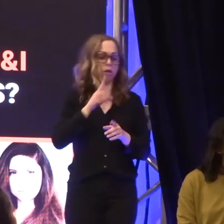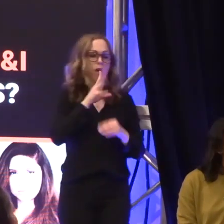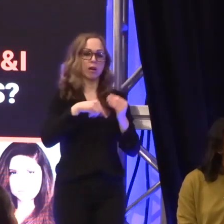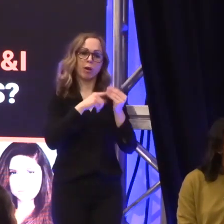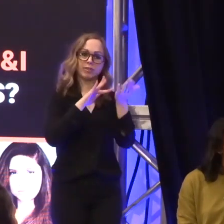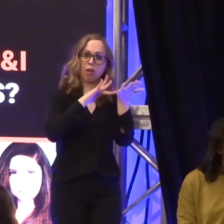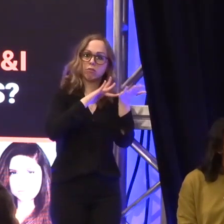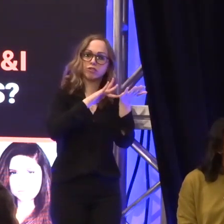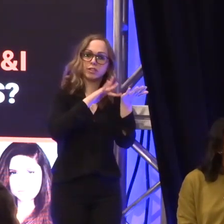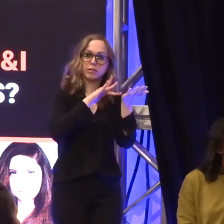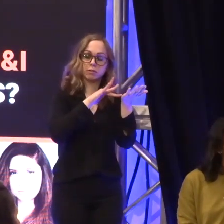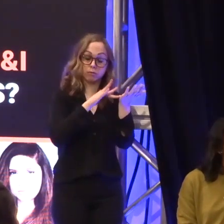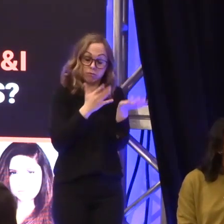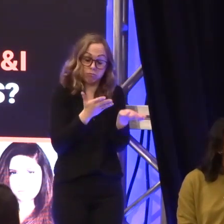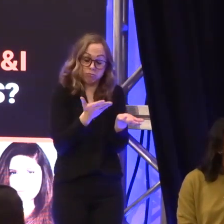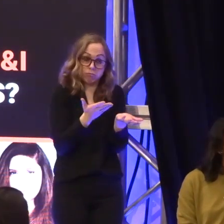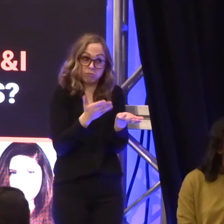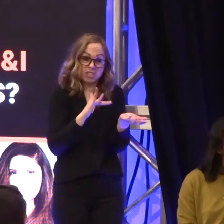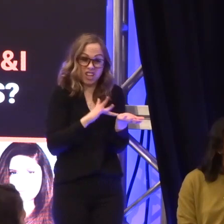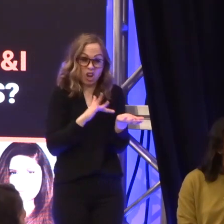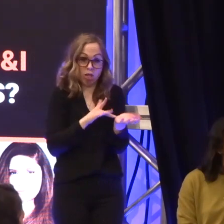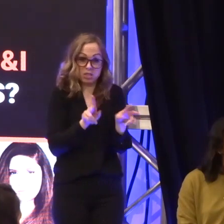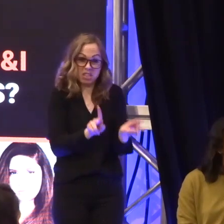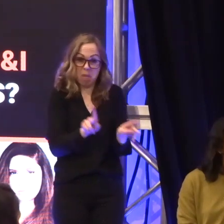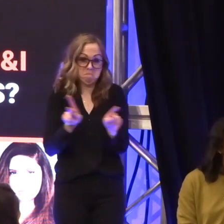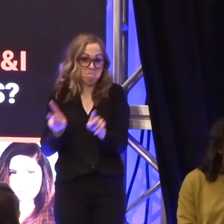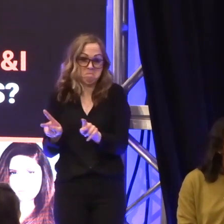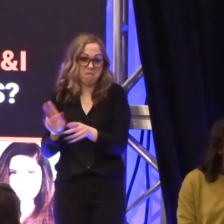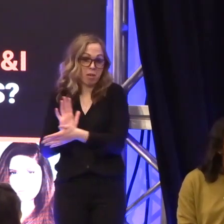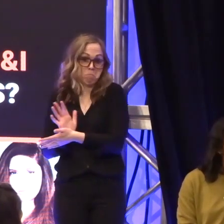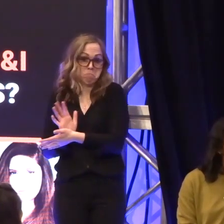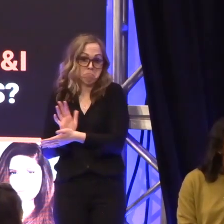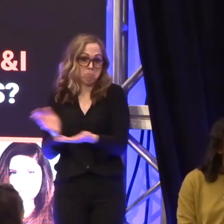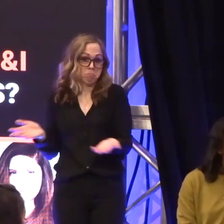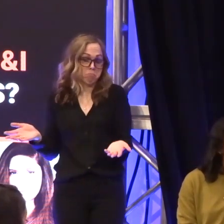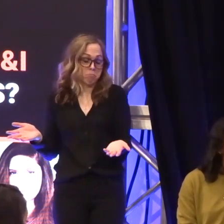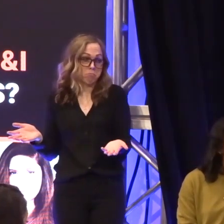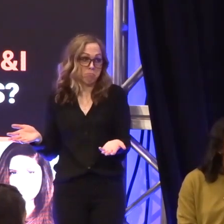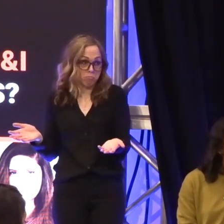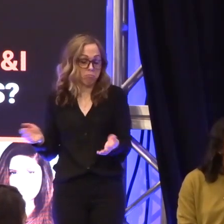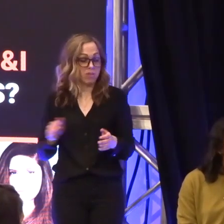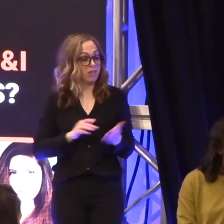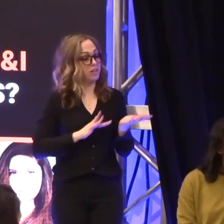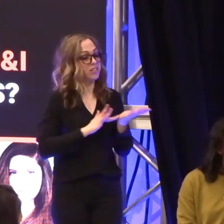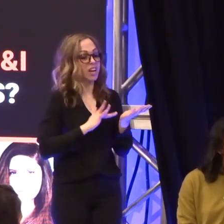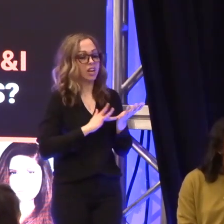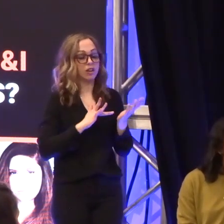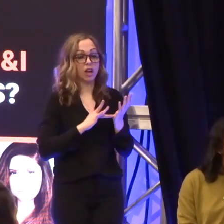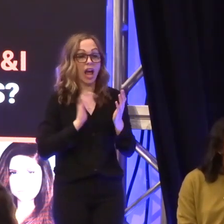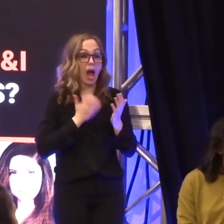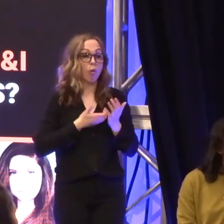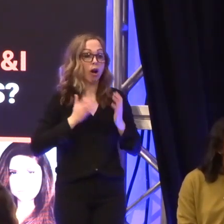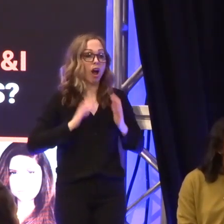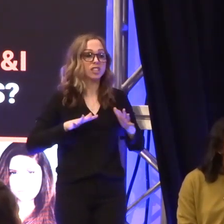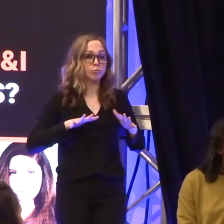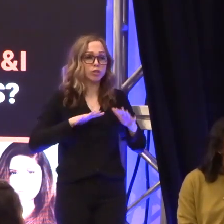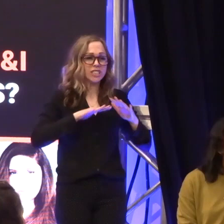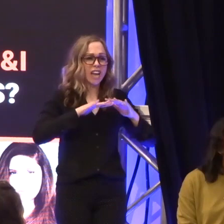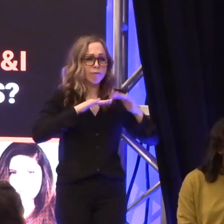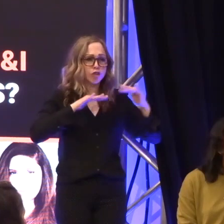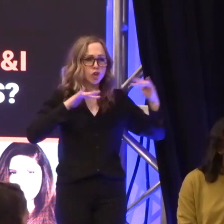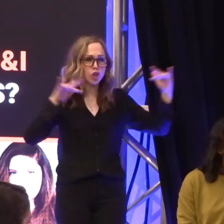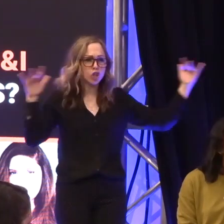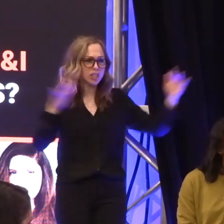technology industry, which is pretty much in the same situation, where we have an enormously diverse customer base, and how can we best